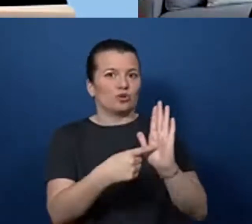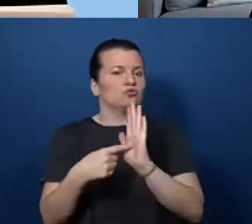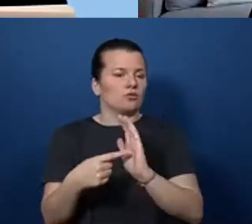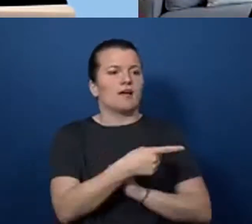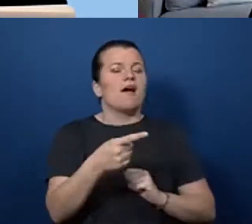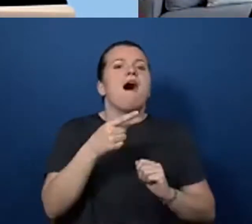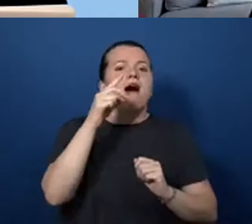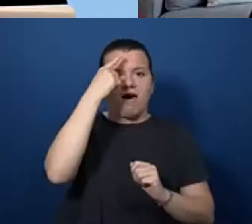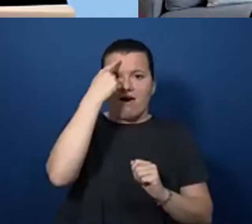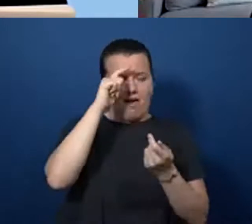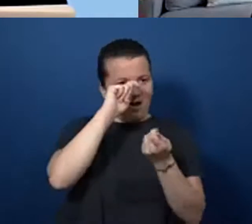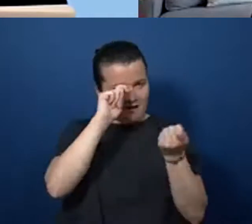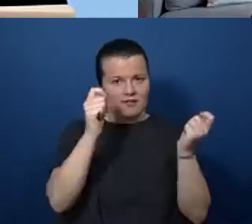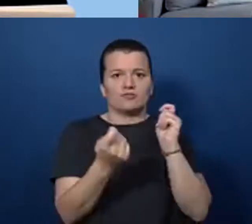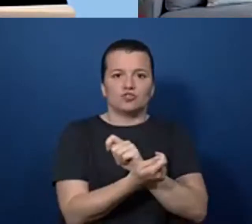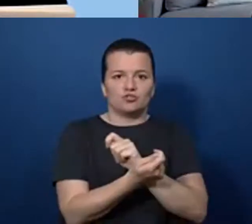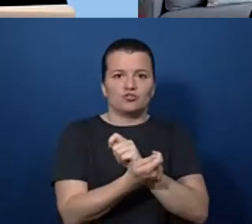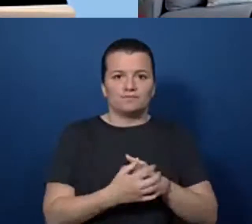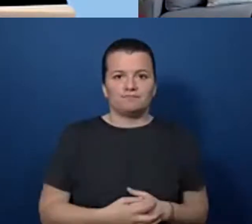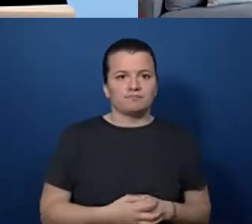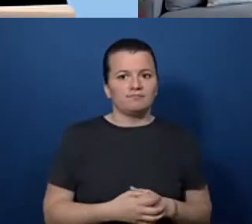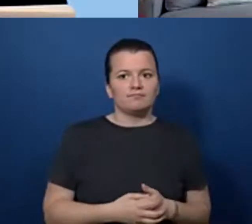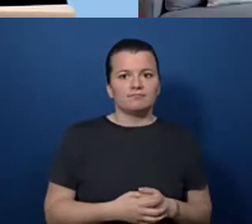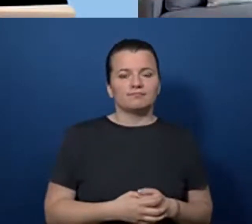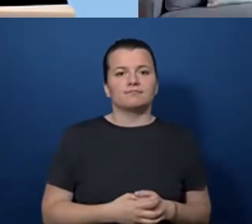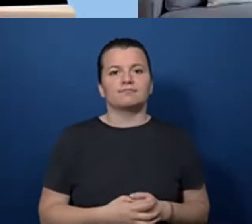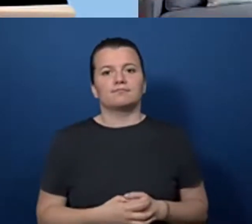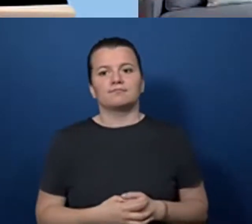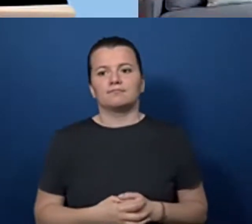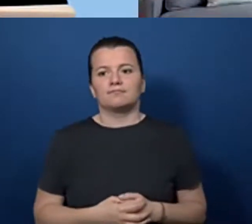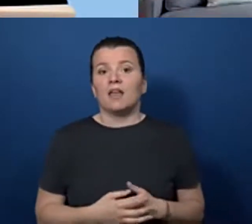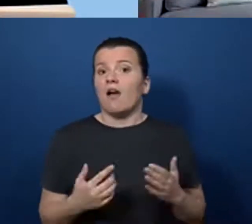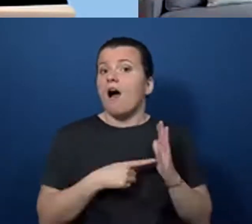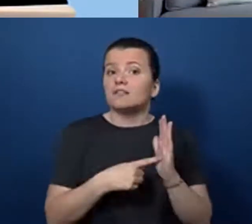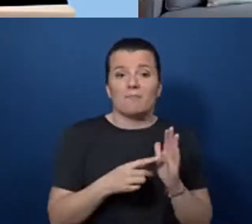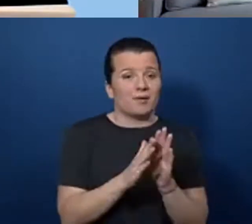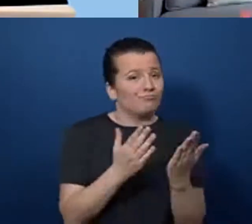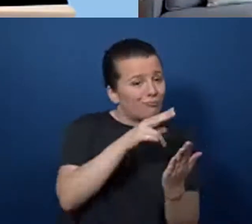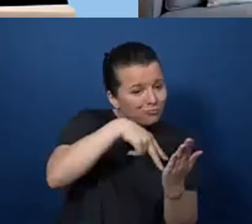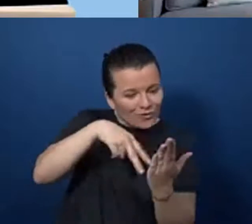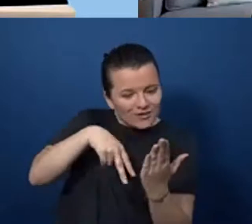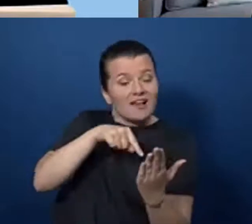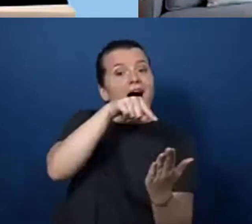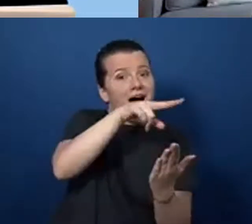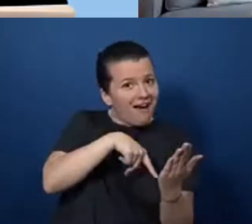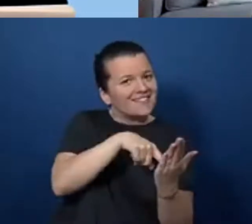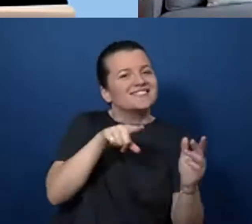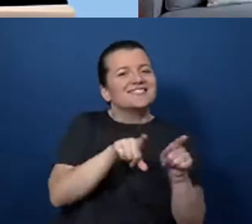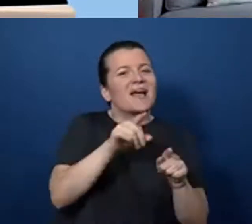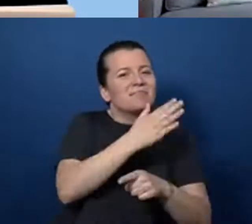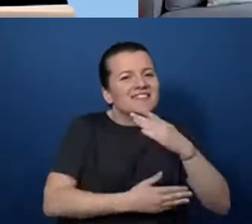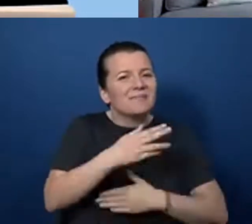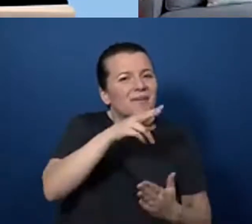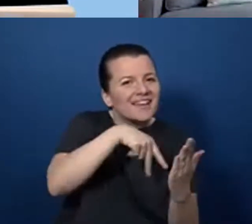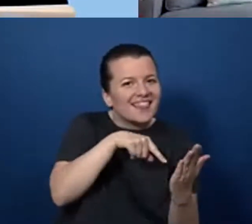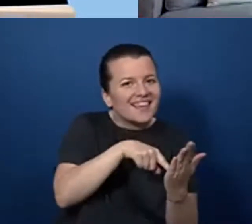the stories and materials that students read, and so on. There's a lot of different strategies that one can use to